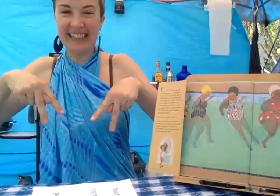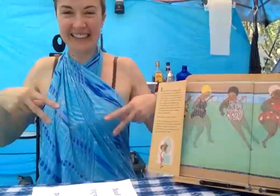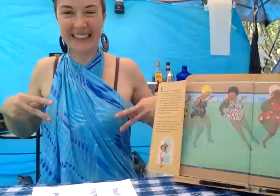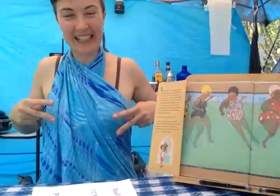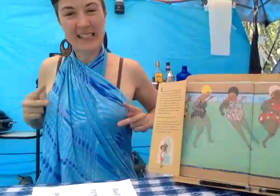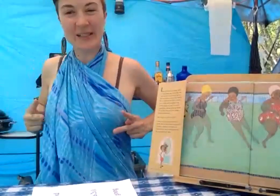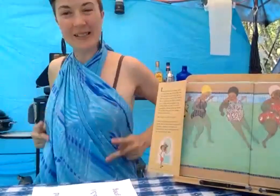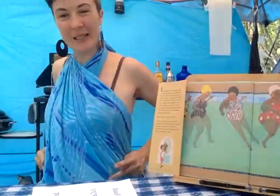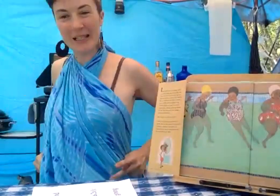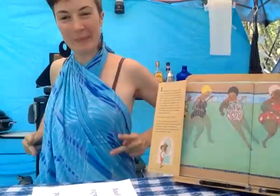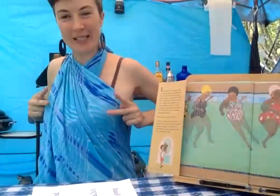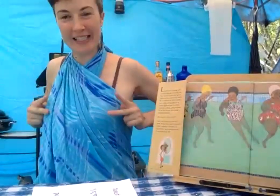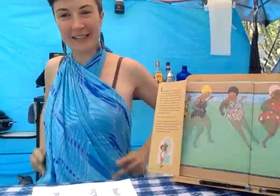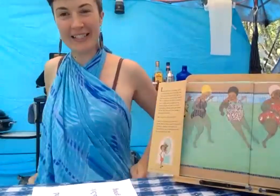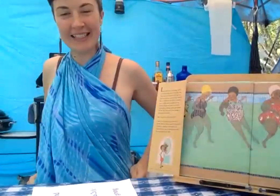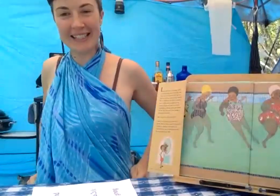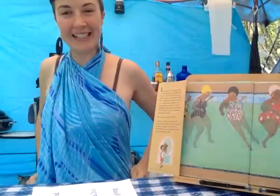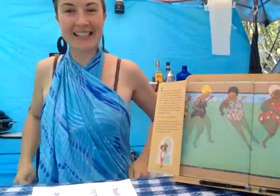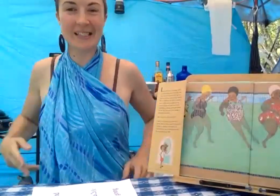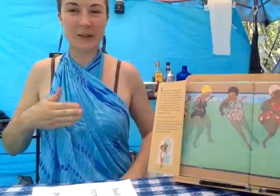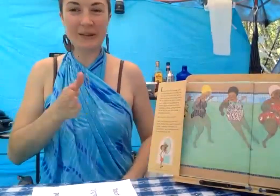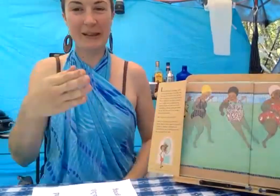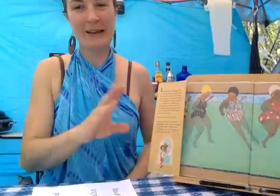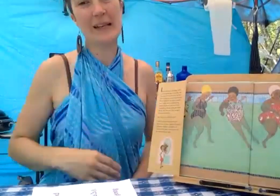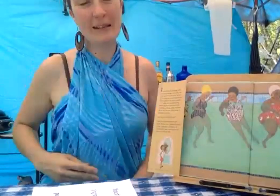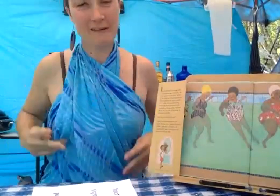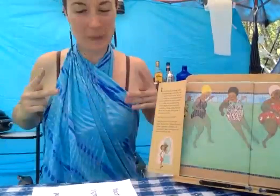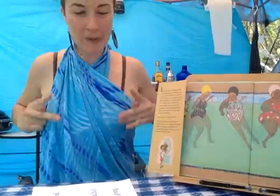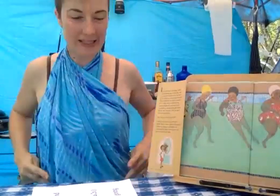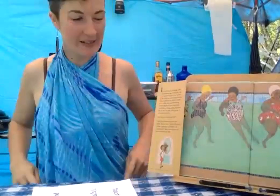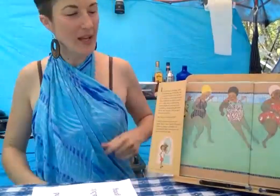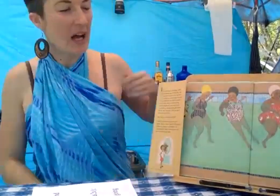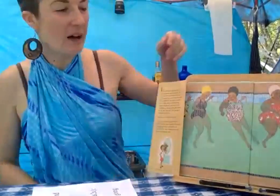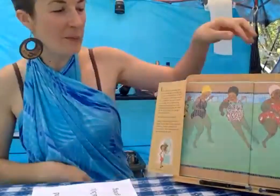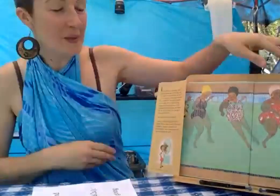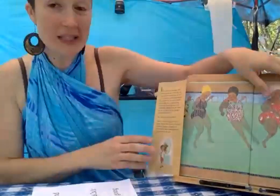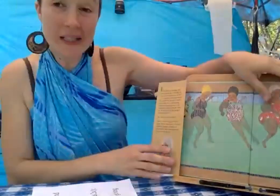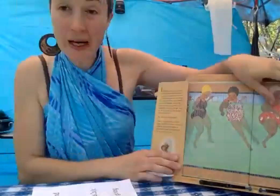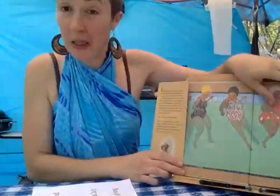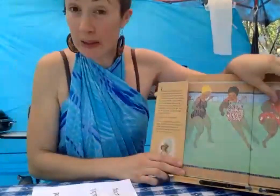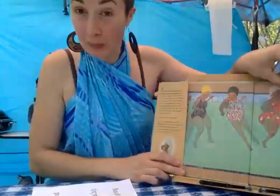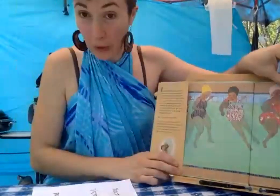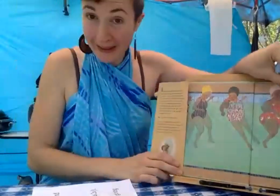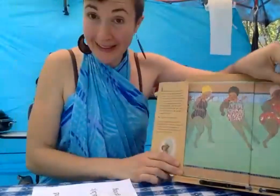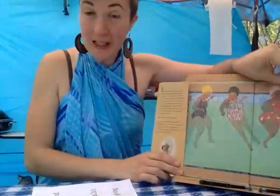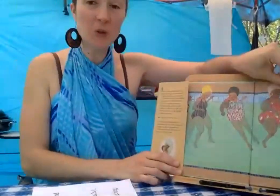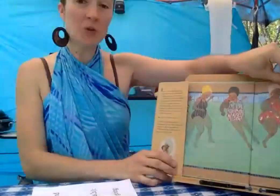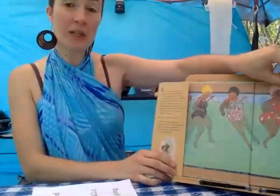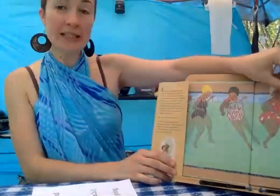Anyhow, so it's person going down the sides. So fish person. So this is about a little boy who wants